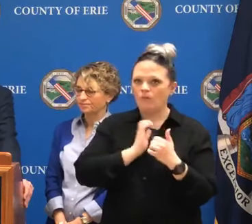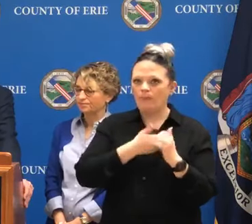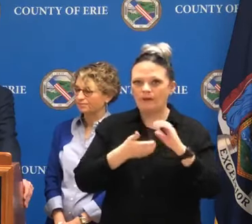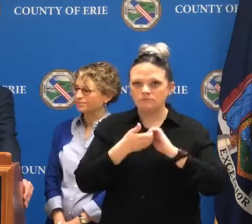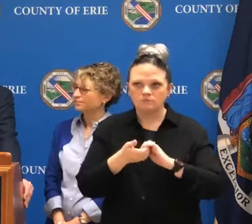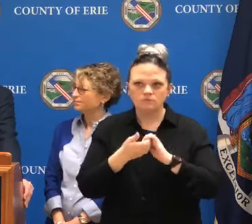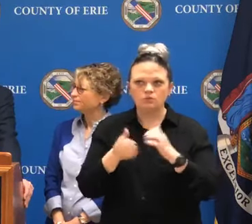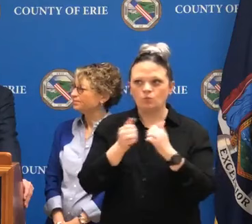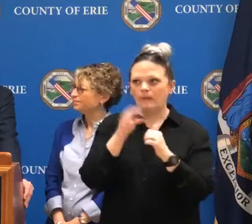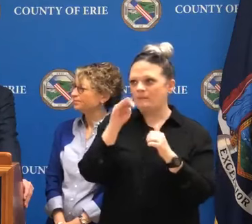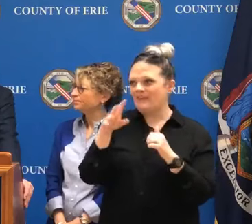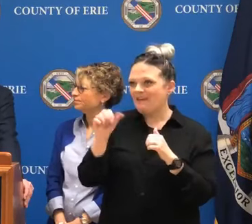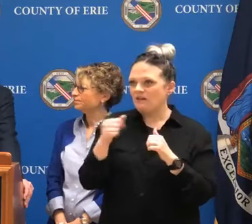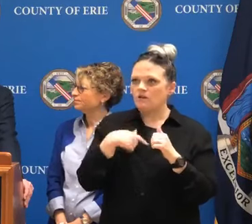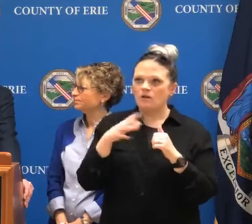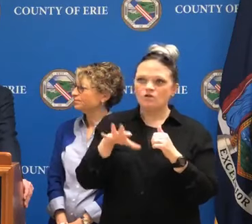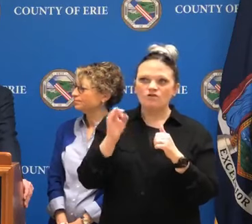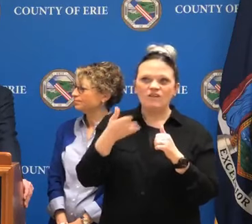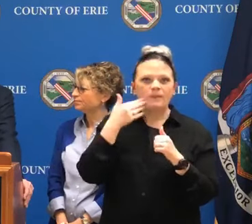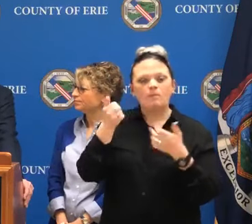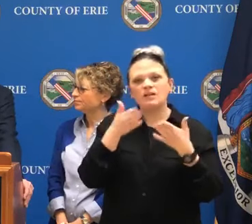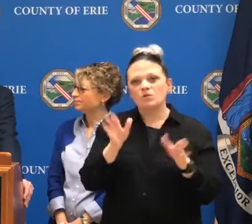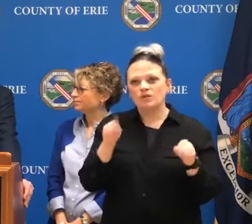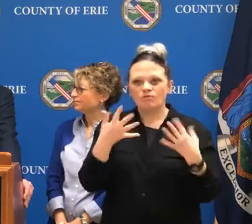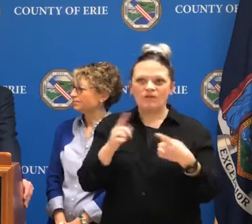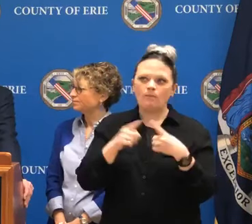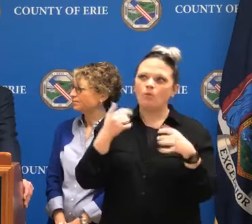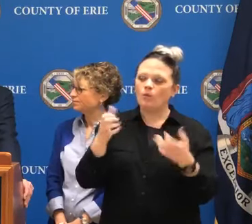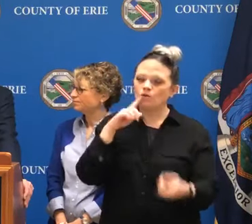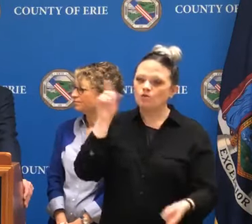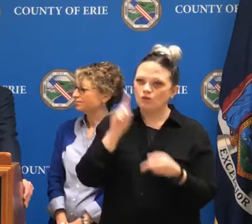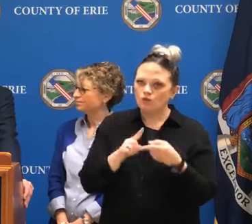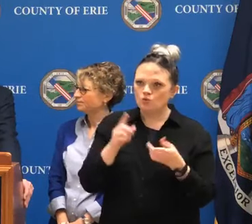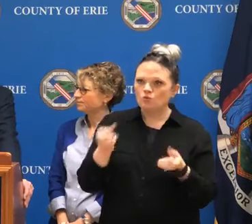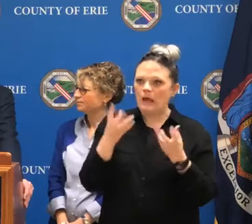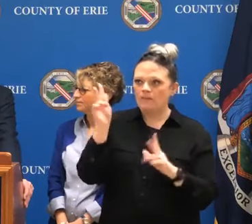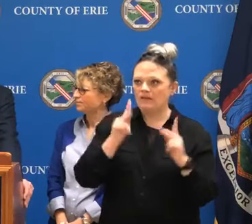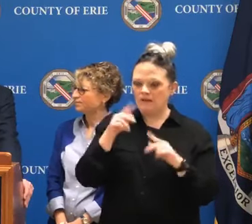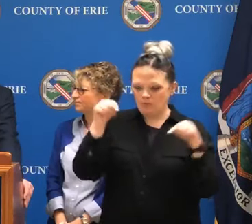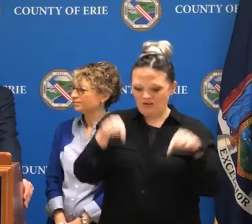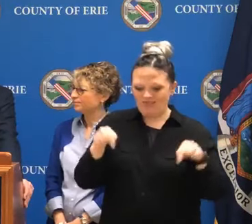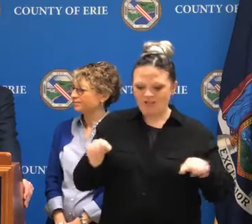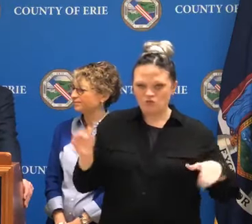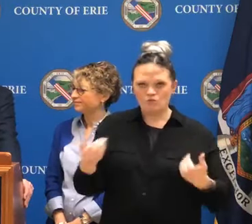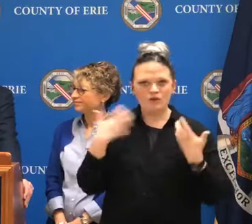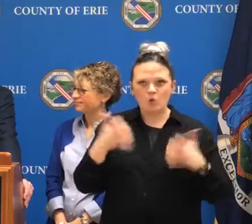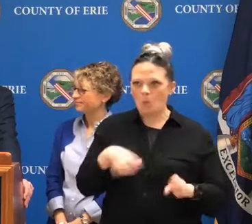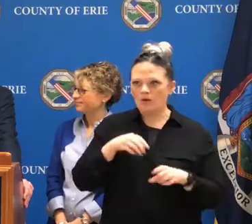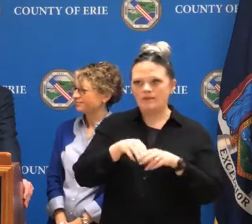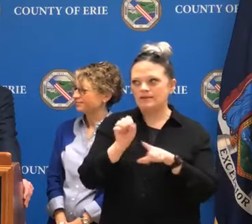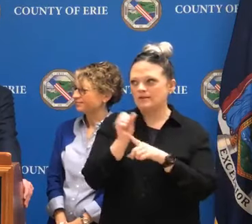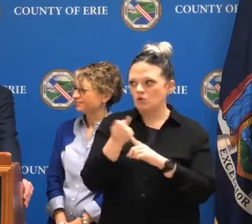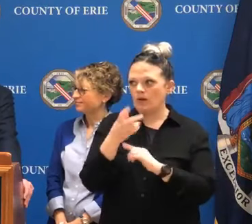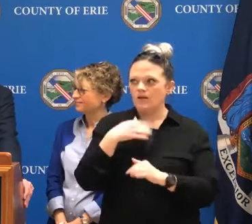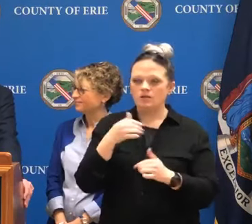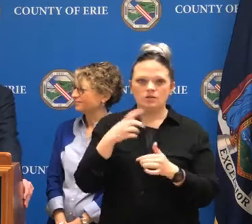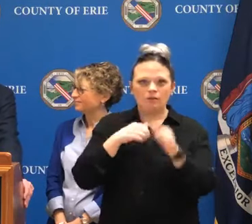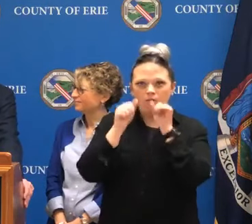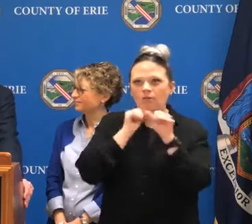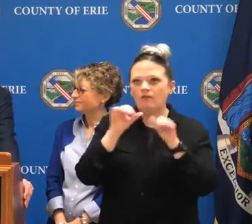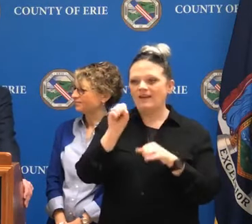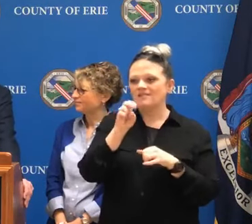media to find a way to best provide. But we're trying to reduce the number of individuals in this room. I don't want to be in a situation that they're dealing with in